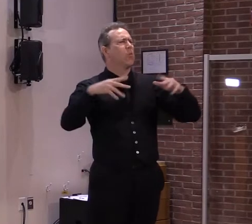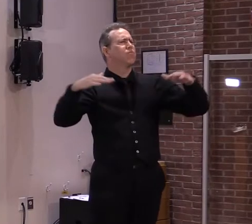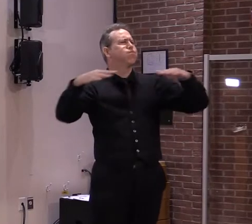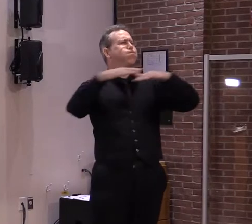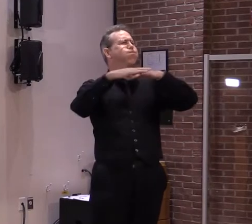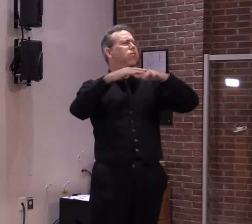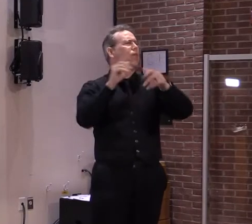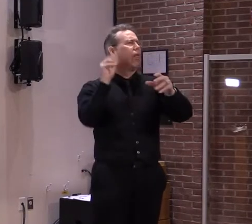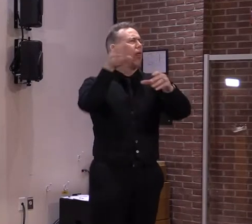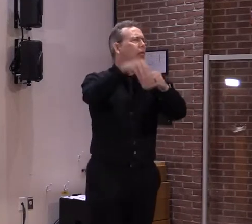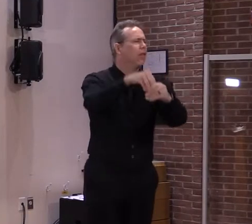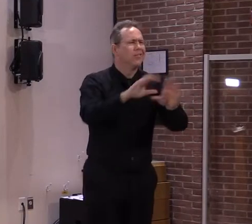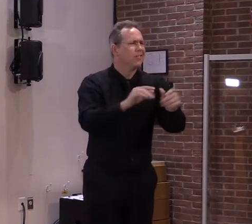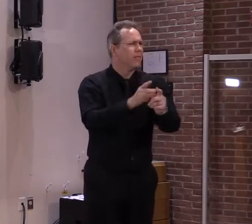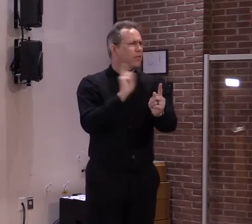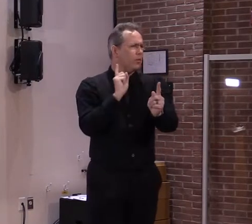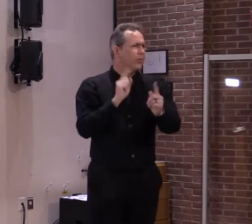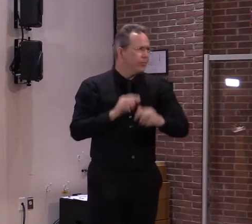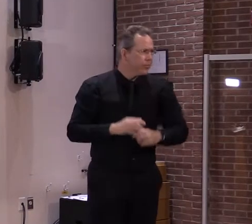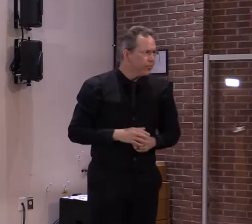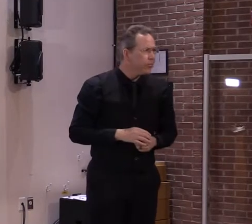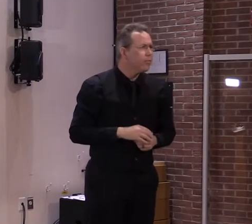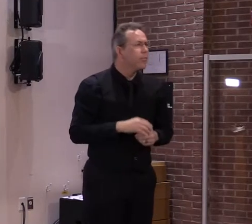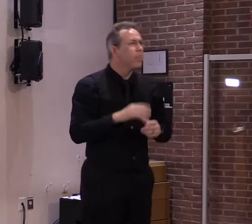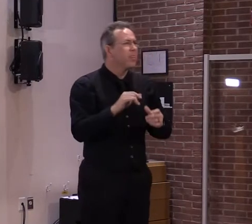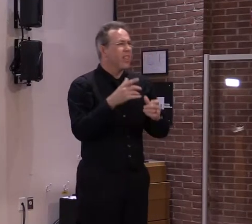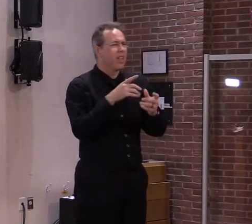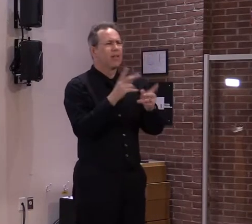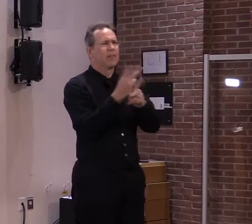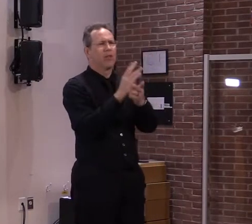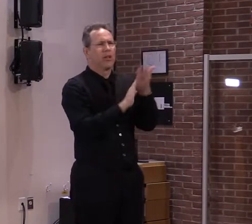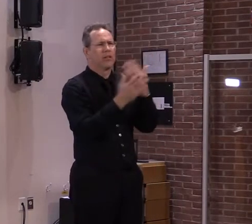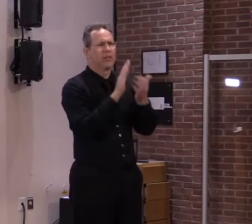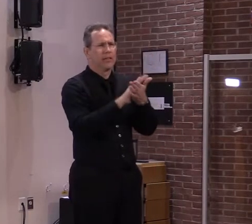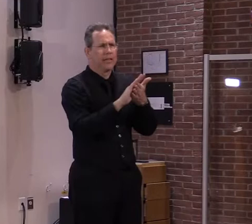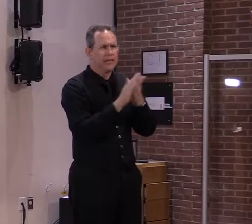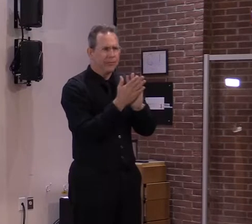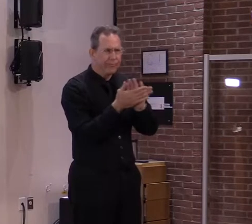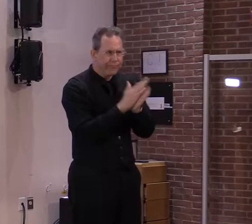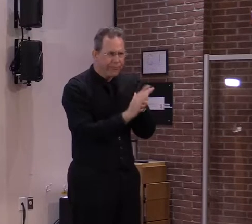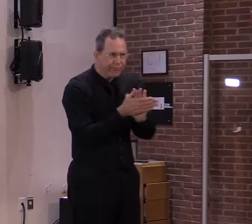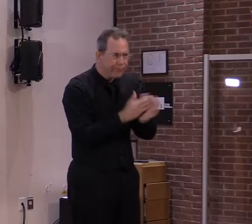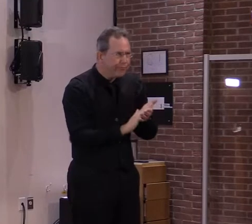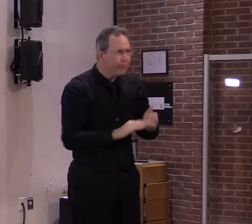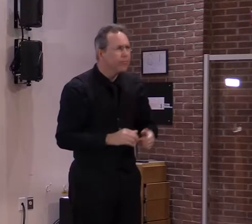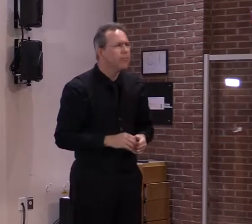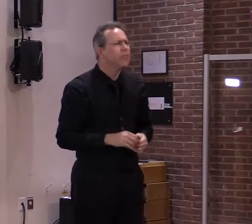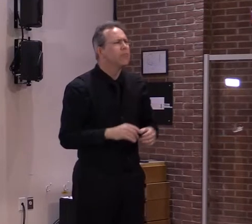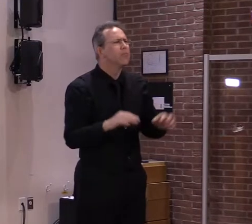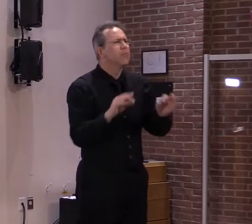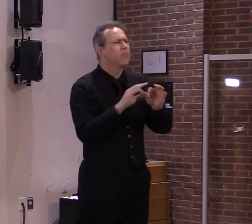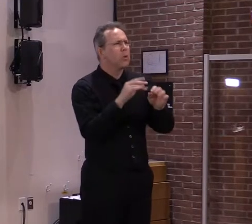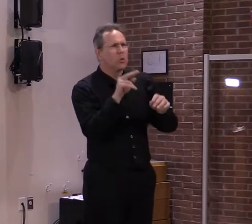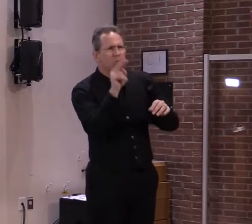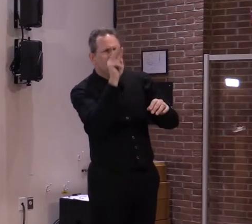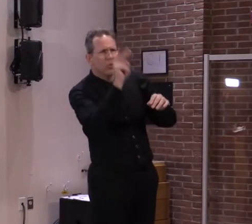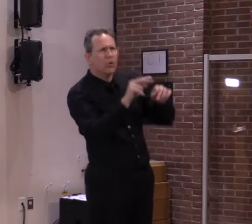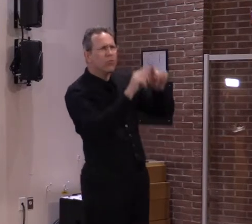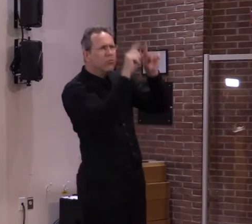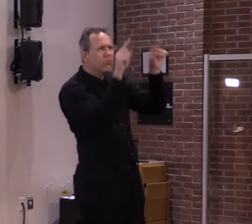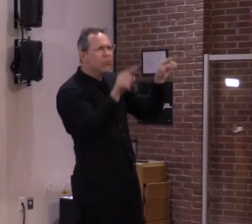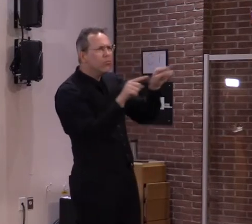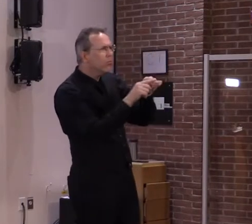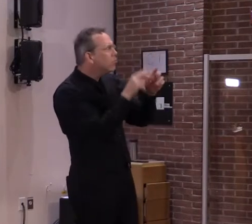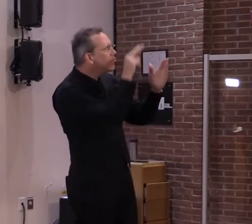four, practice good hygiene. And finally, know the travel restrictions. As business sectors